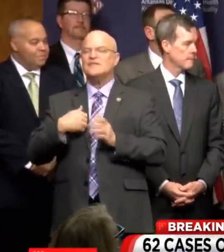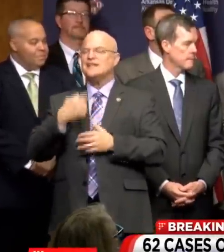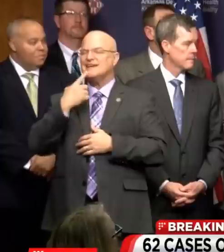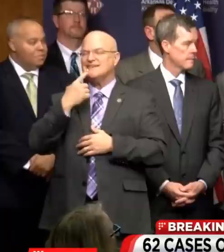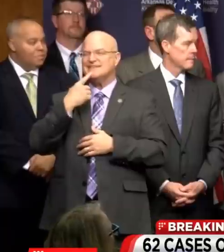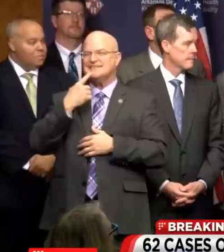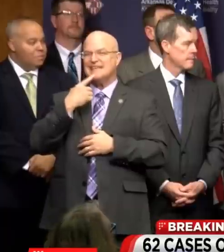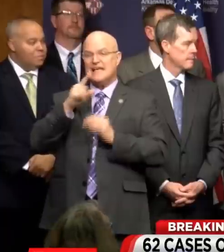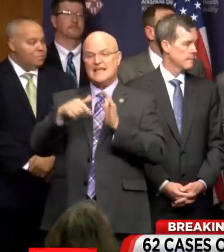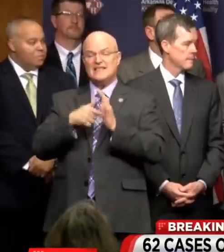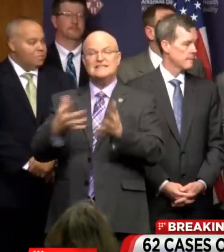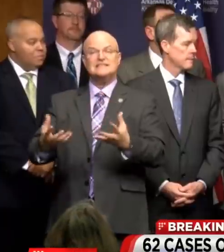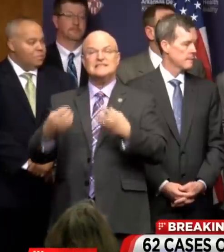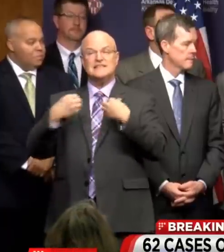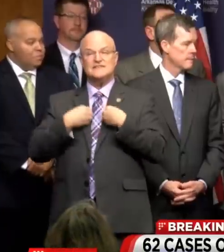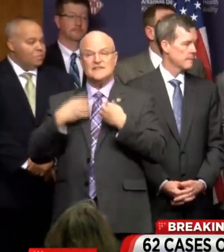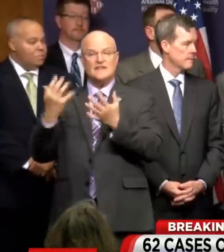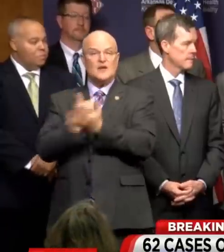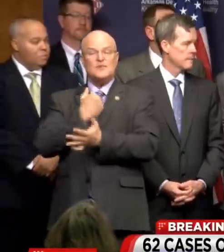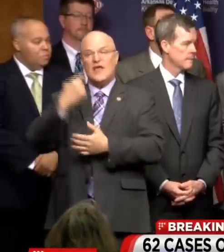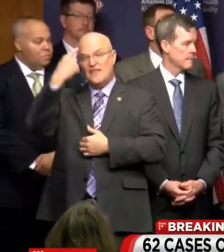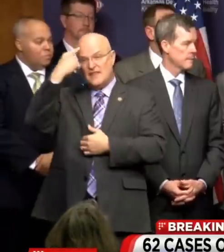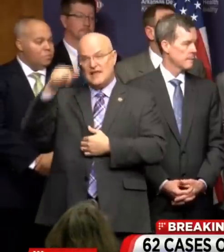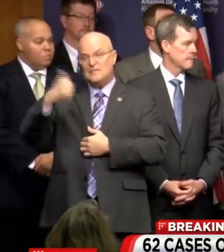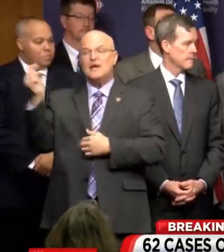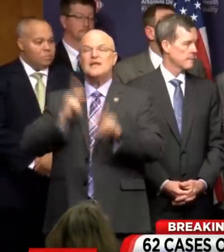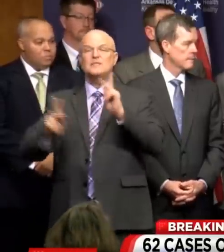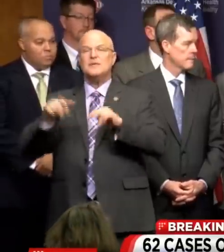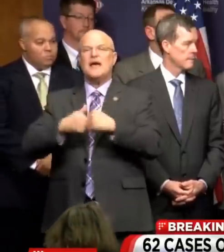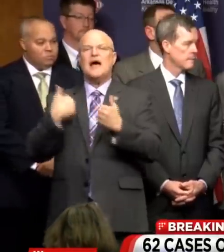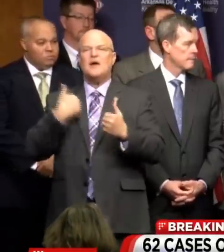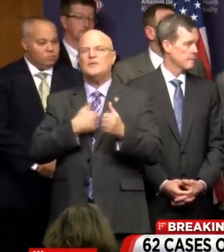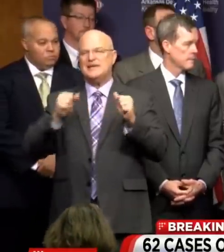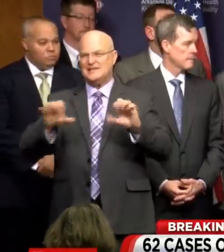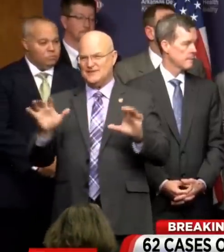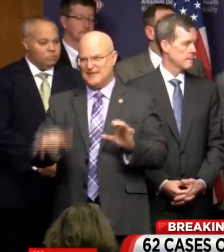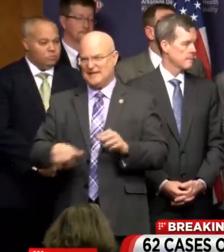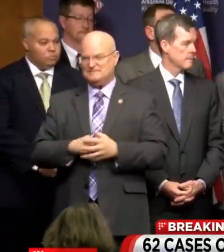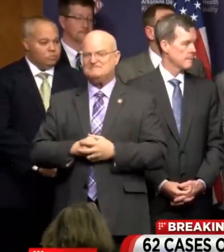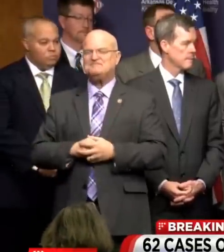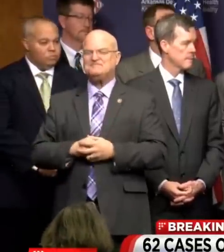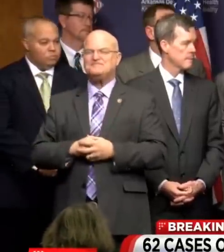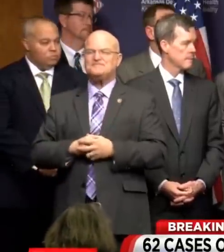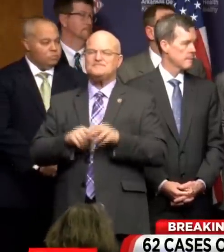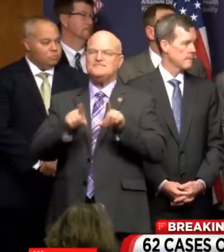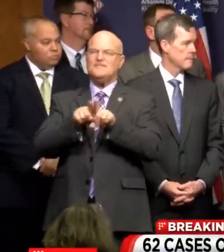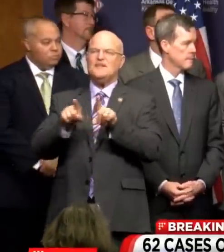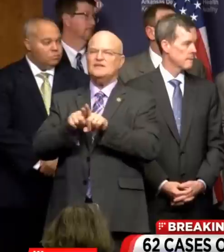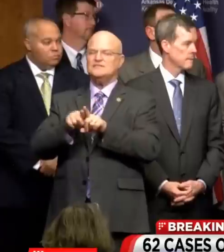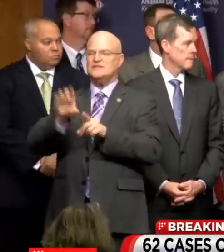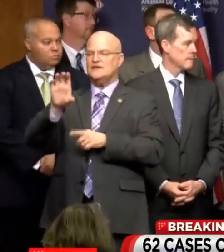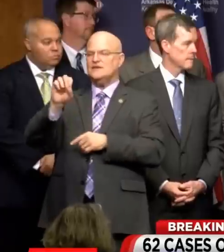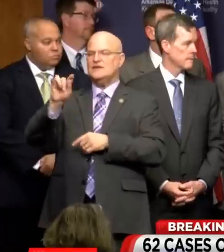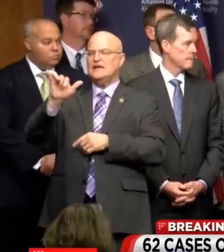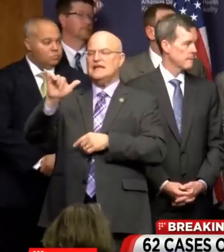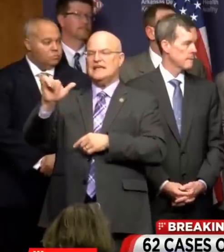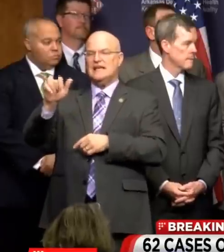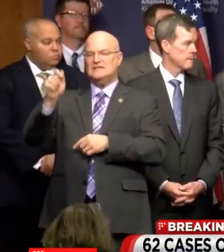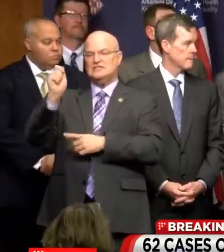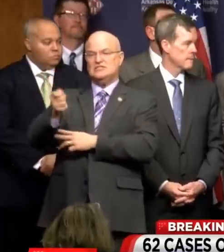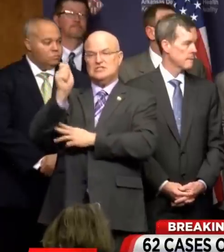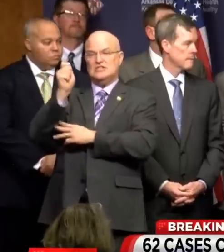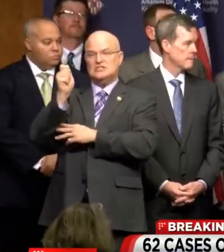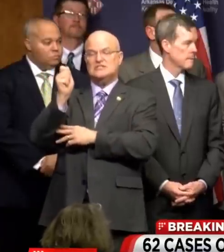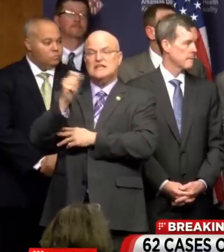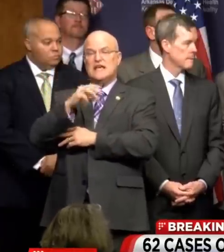say this gives us an opportunity to think about others and how we can do that. I also want to mention county judges and mayors. I've spoken to quite a